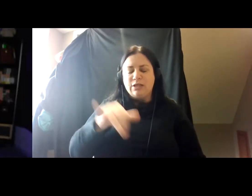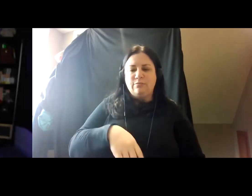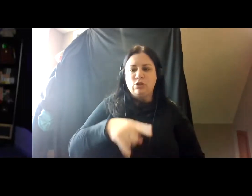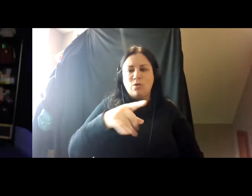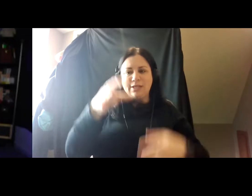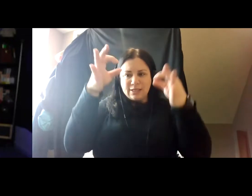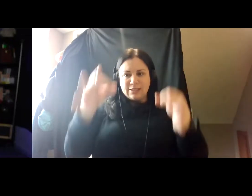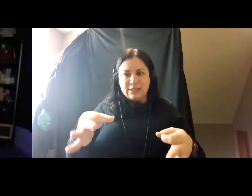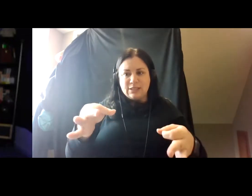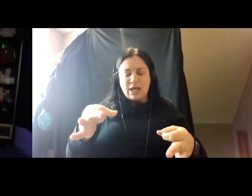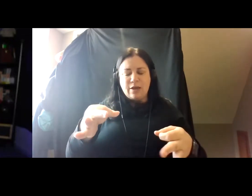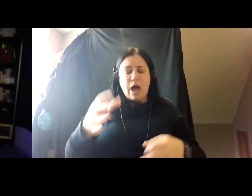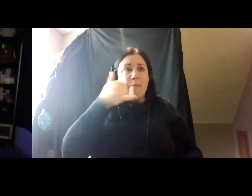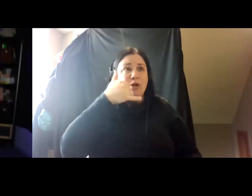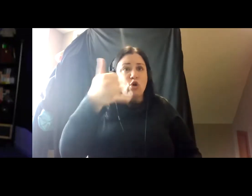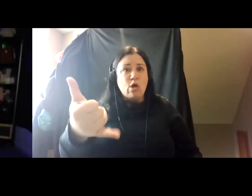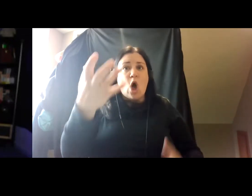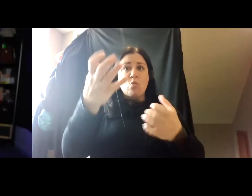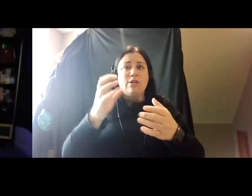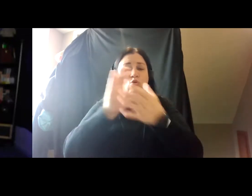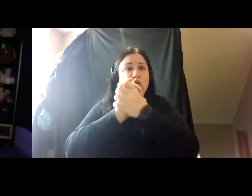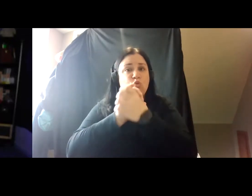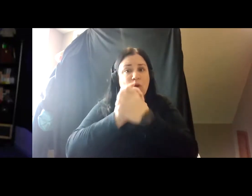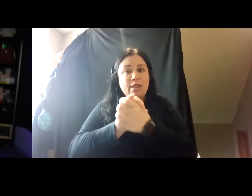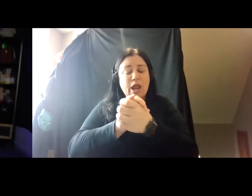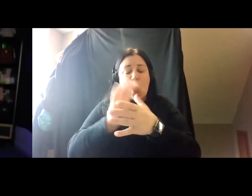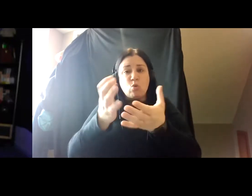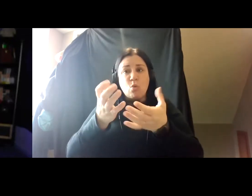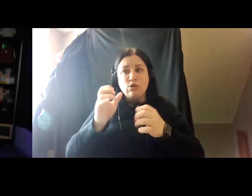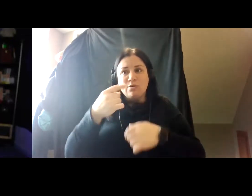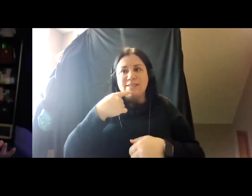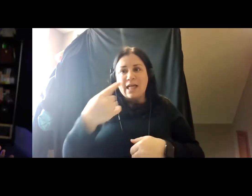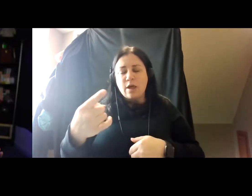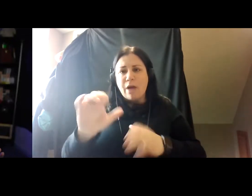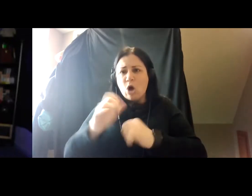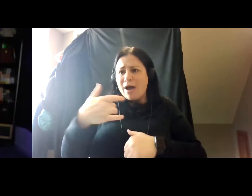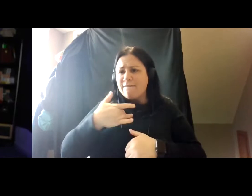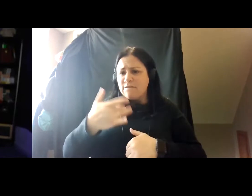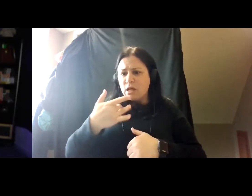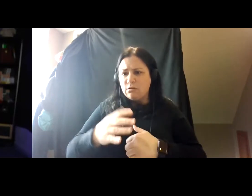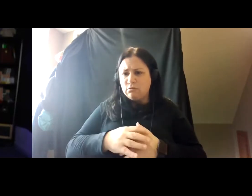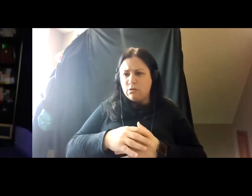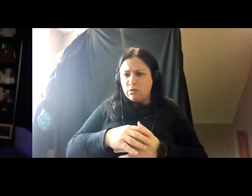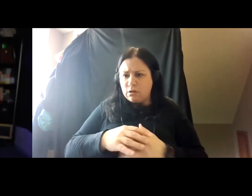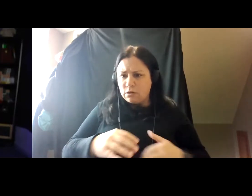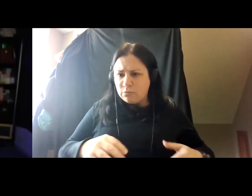saying, "No, I'm going to call him. I got to congratulate him. I got to tell him how I feel." I'm like, "What do you mean how you feel? Like, this isn't,